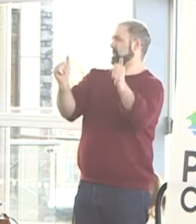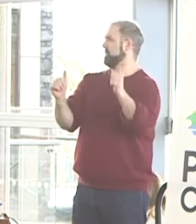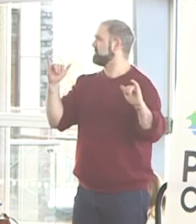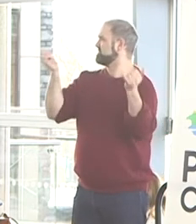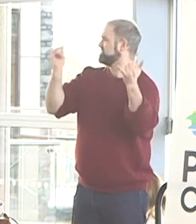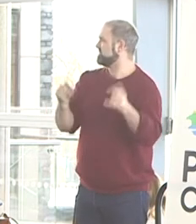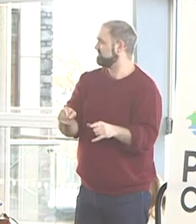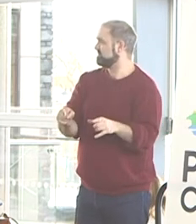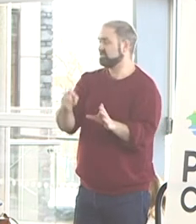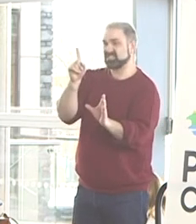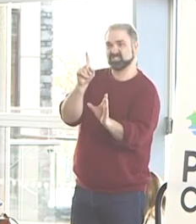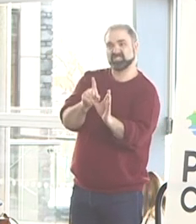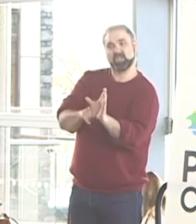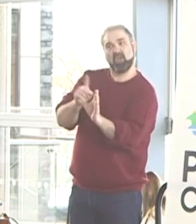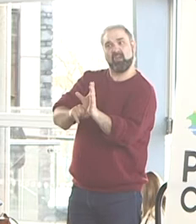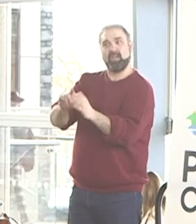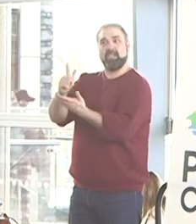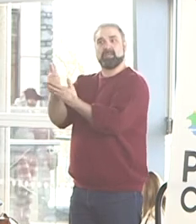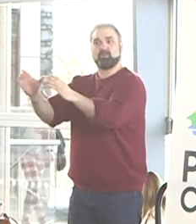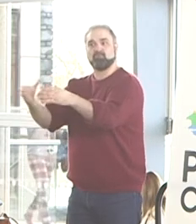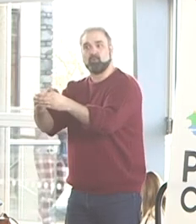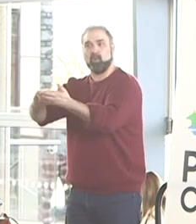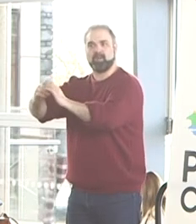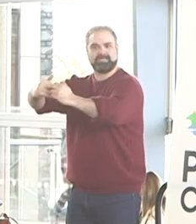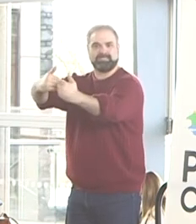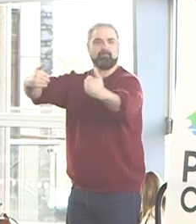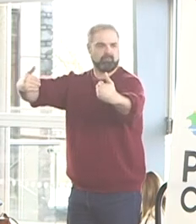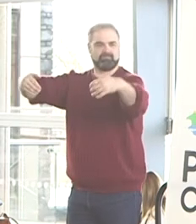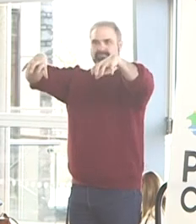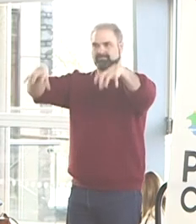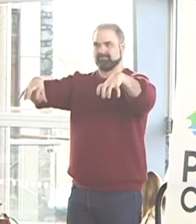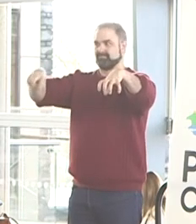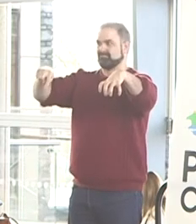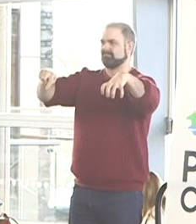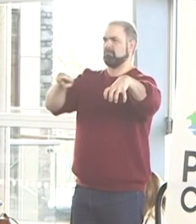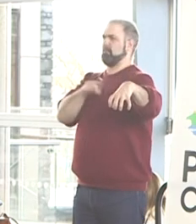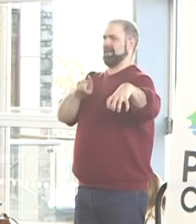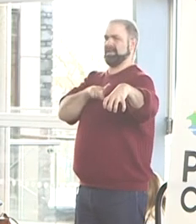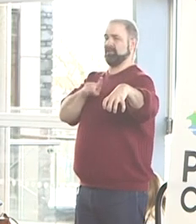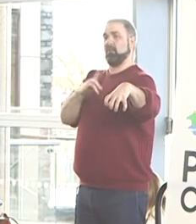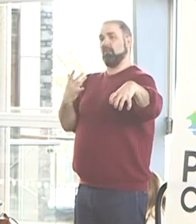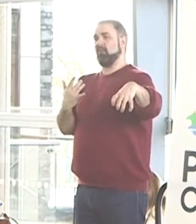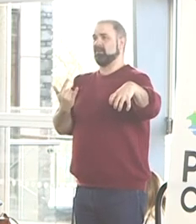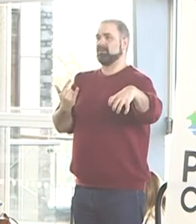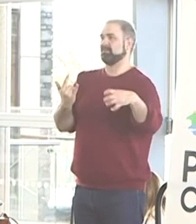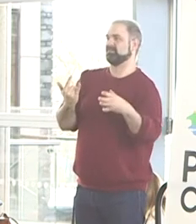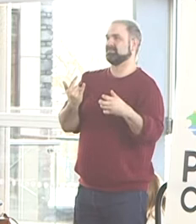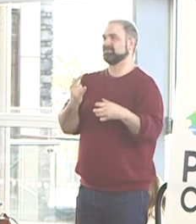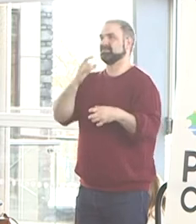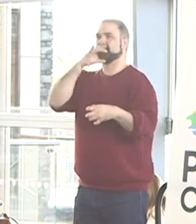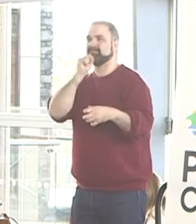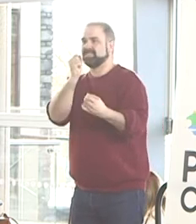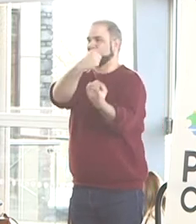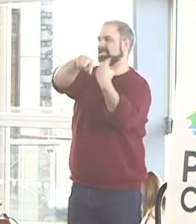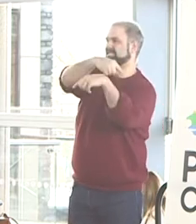And the young lesbian group organised separately, in part because when you've got a group that's mixed, men tend to swamp